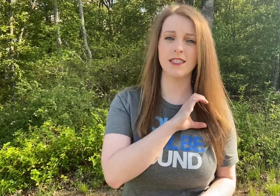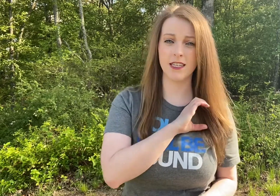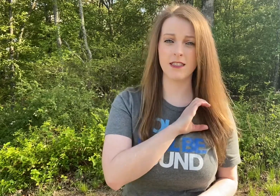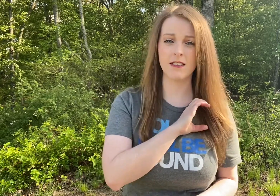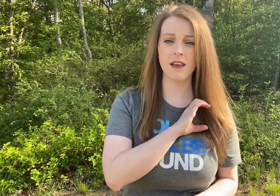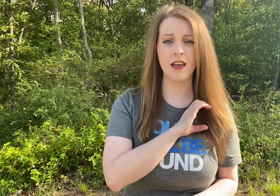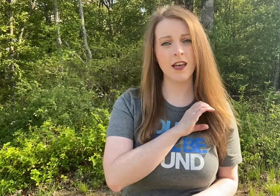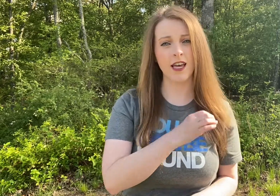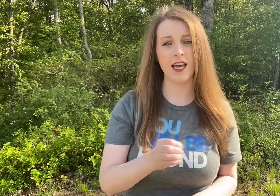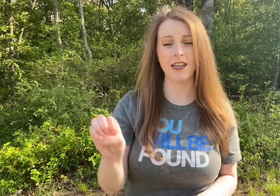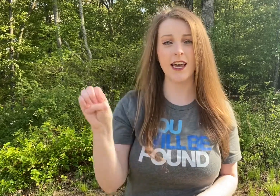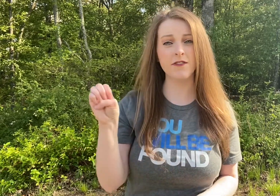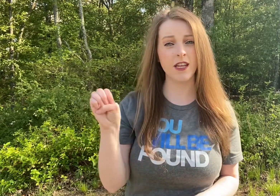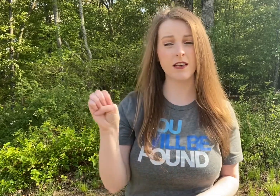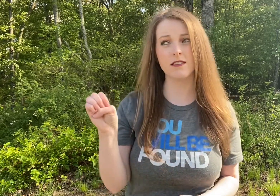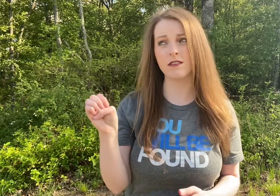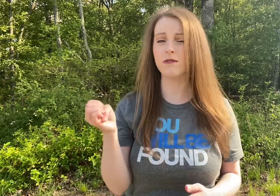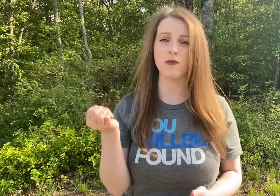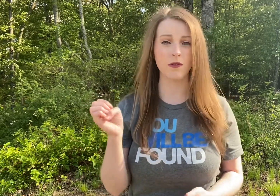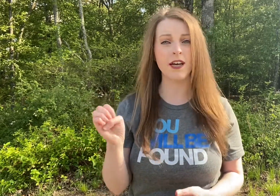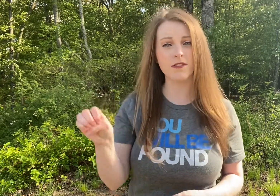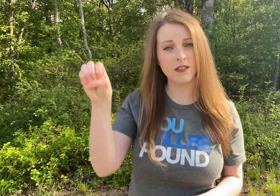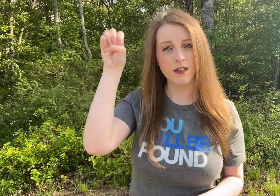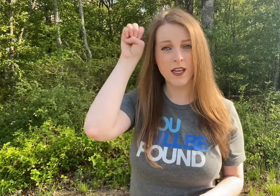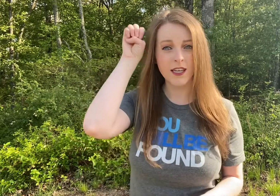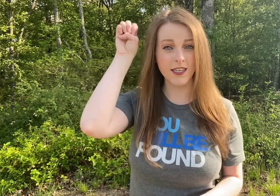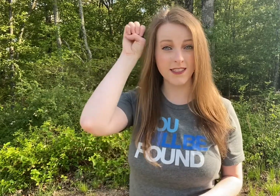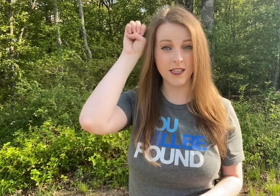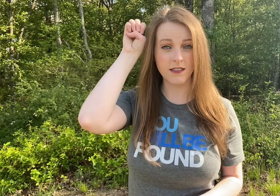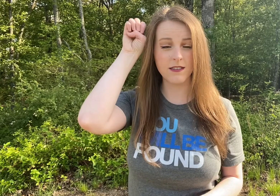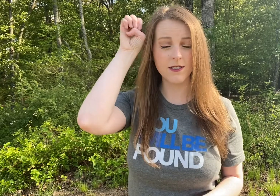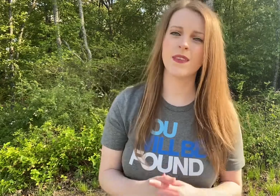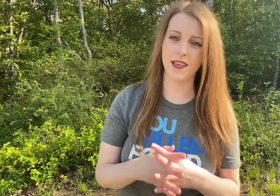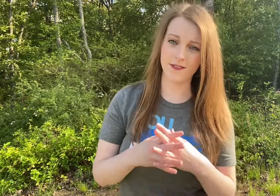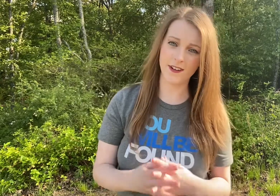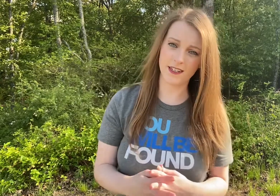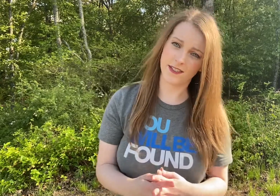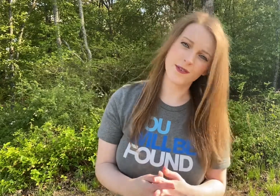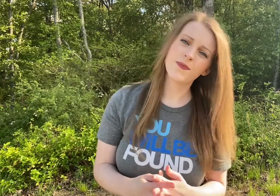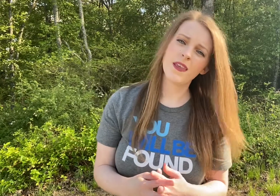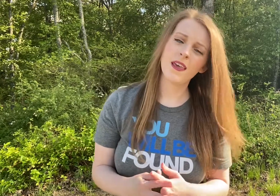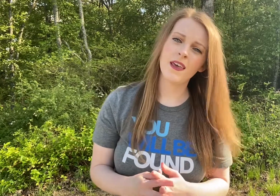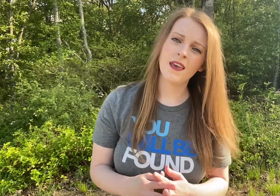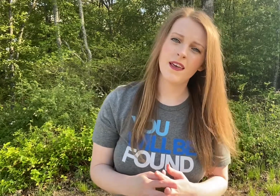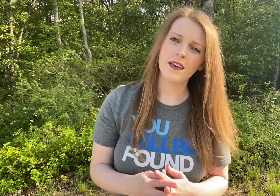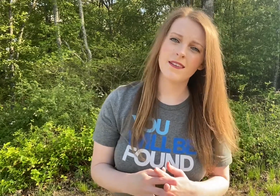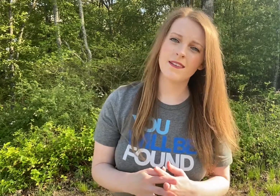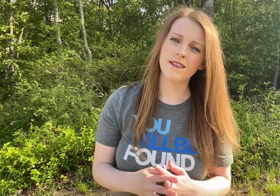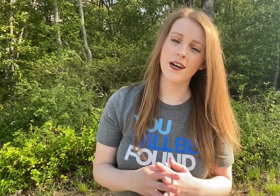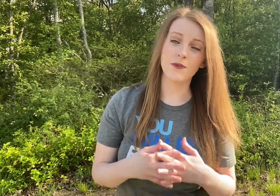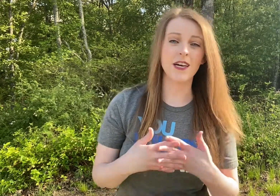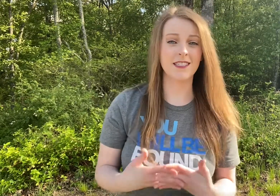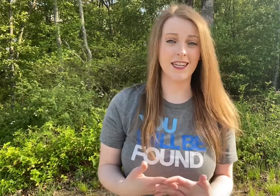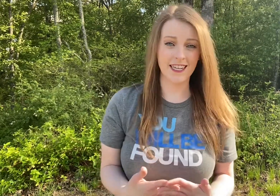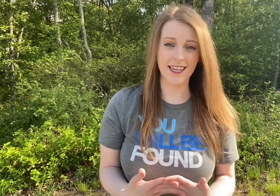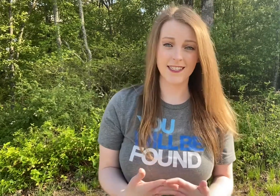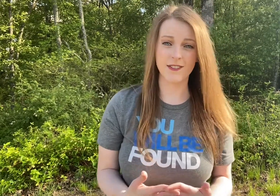this, and Evan Hansen, or Evan, is this. And finally, I would like to dedicate this video